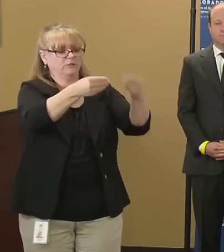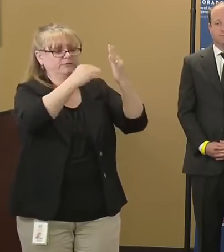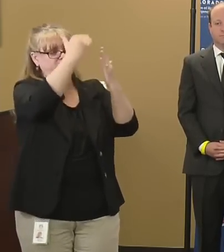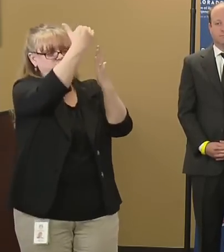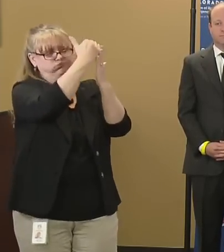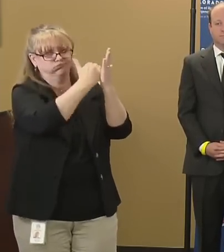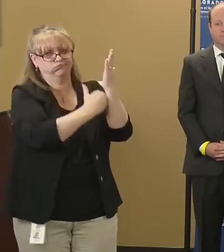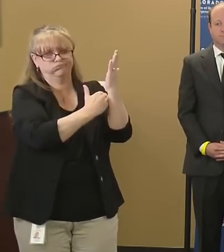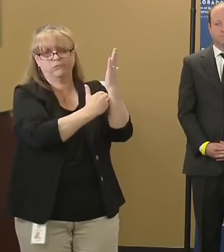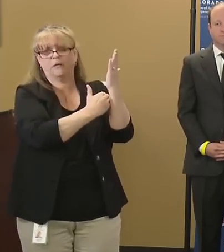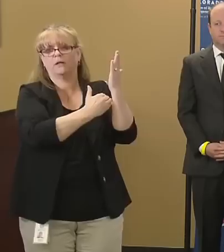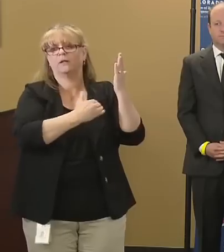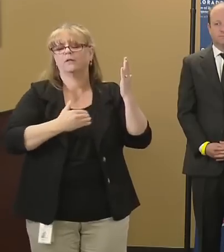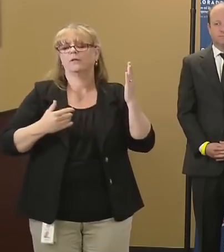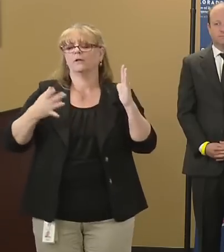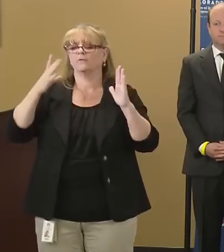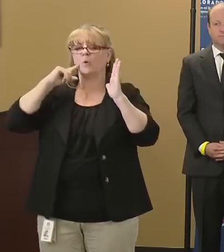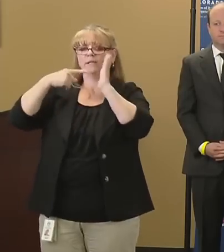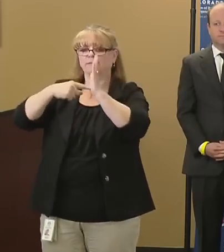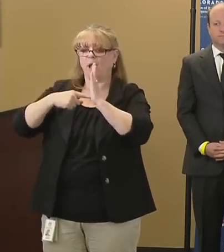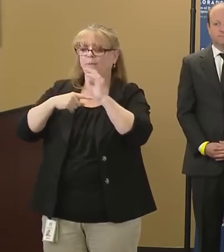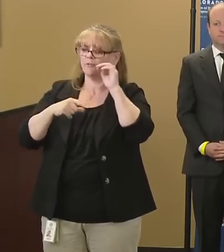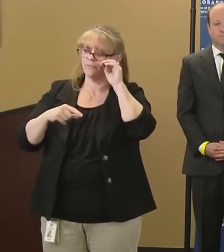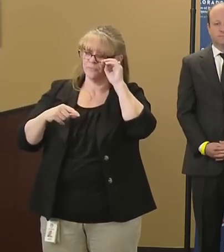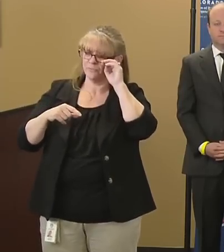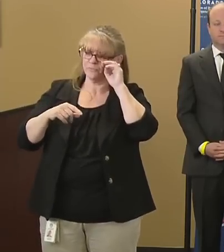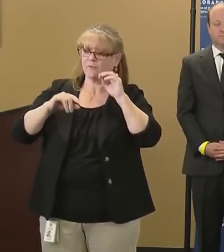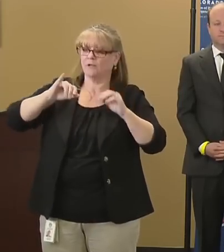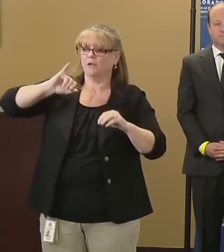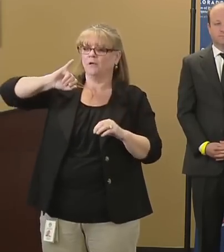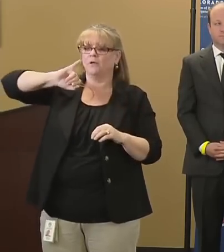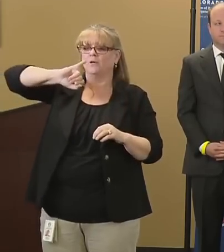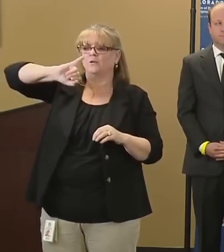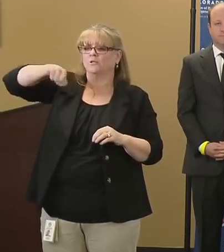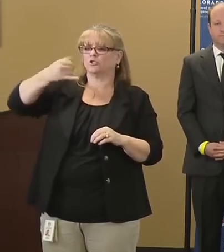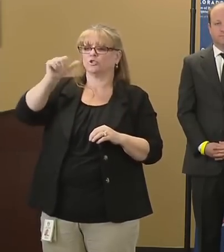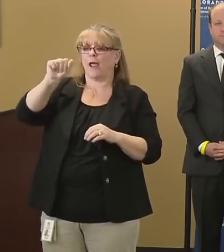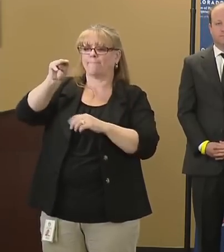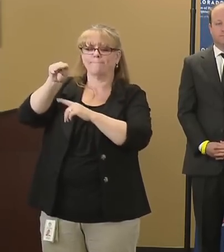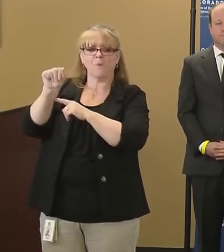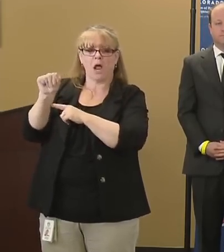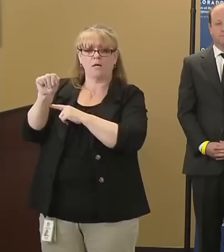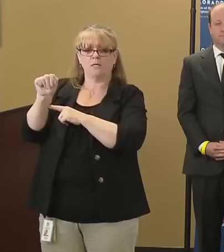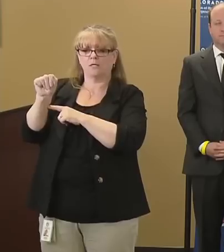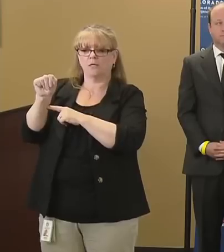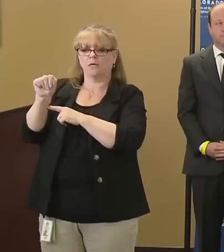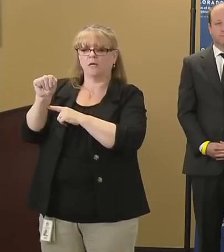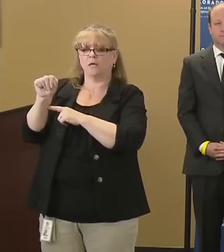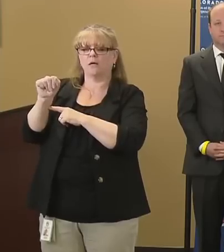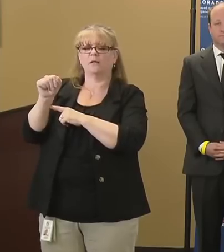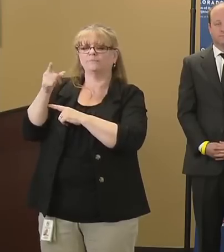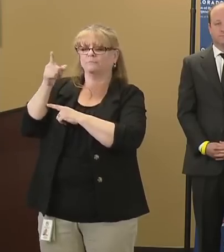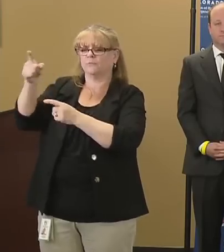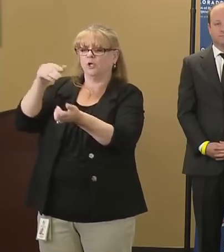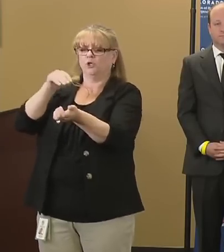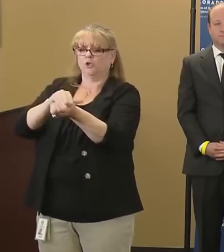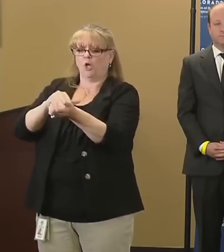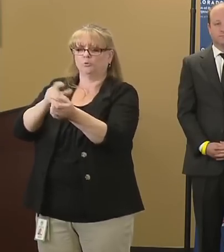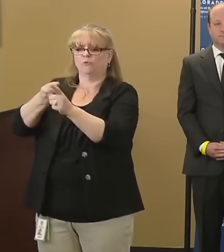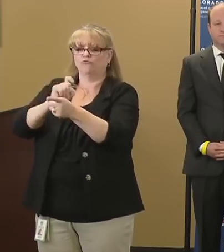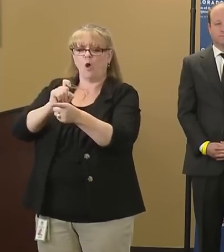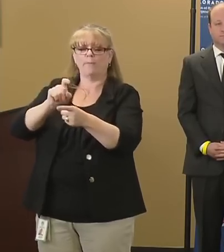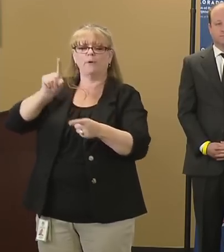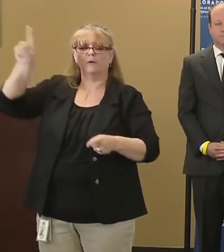JAMA. One of the gentlemen, or one of the physicians, is by the name of Doug White, who's at the University of Pittsburgh, and they came up